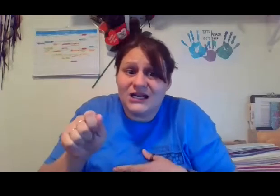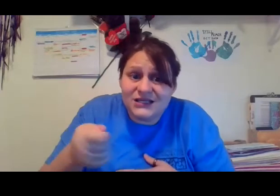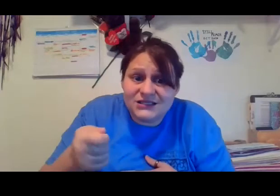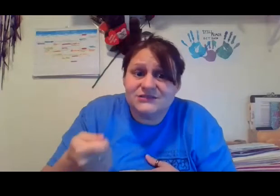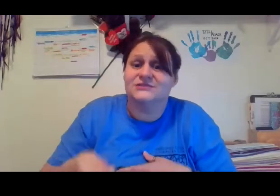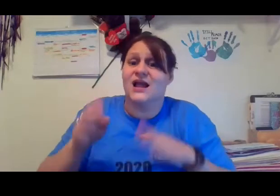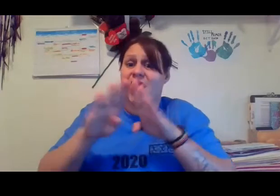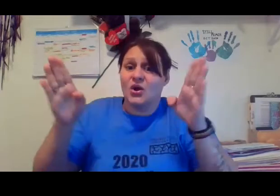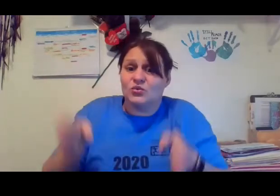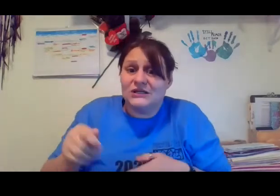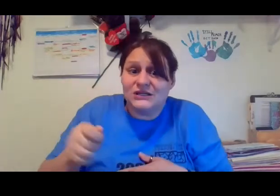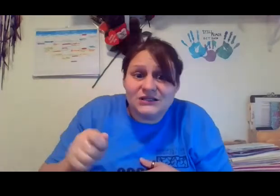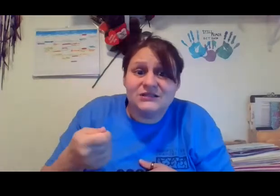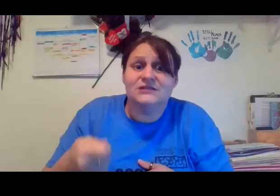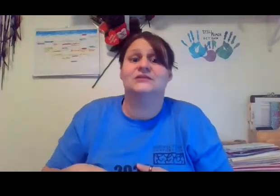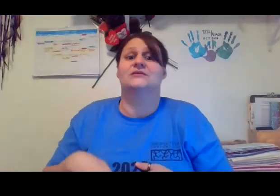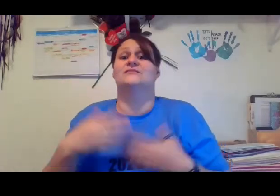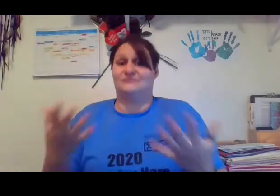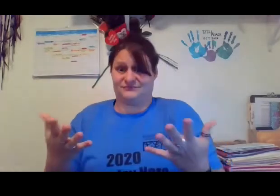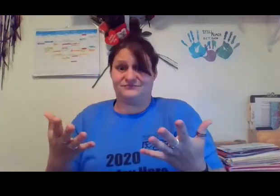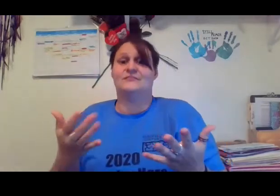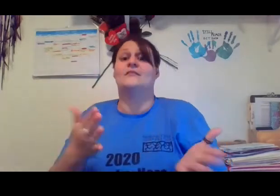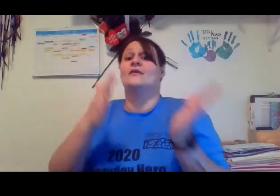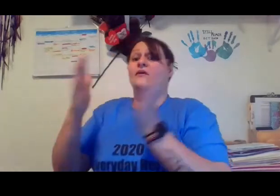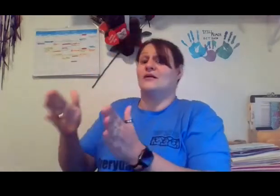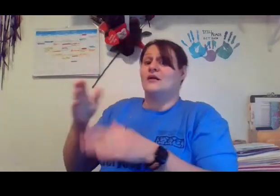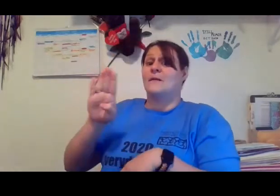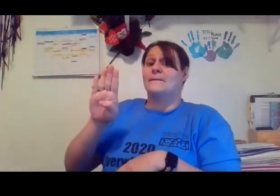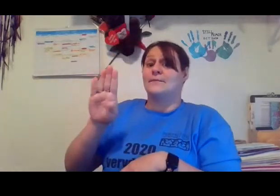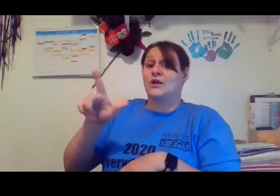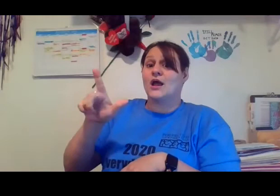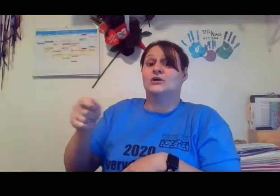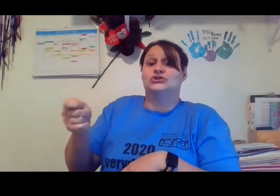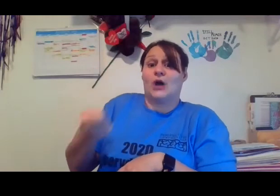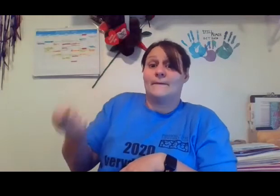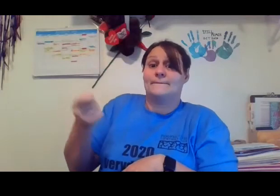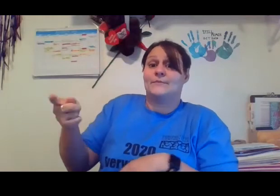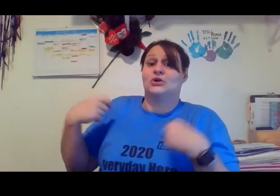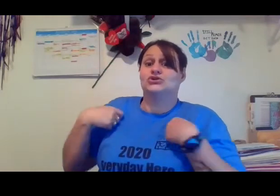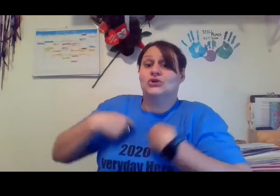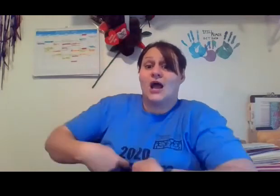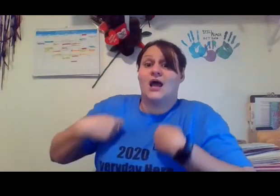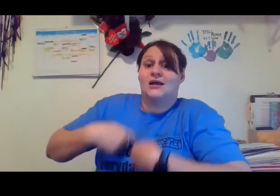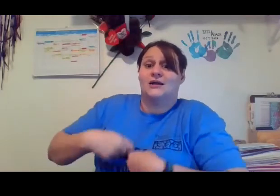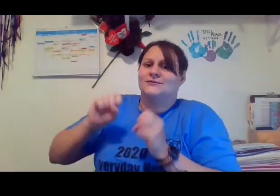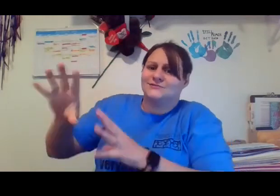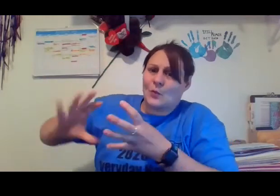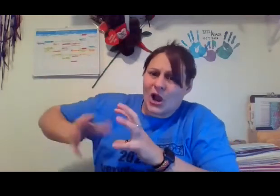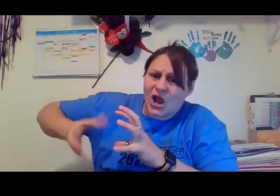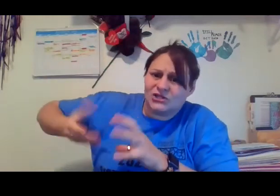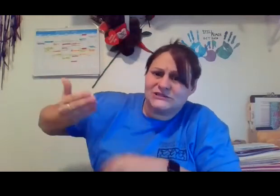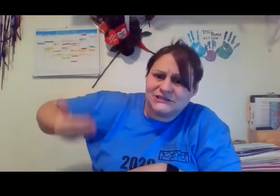disinfection. We talked about the vehicles inside and out, now your own personal vehicles as well.